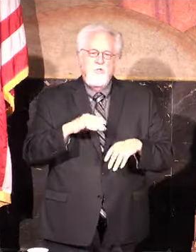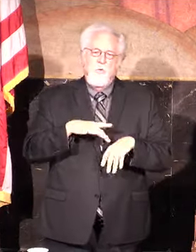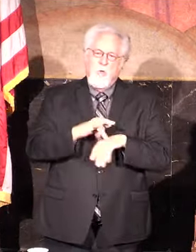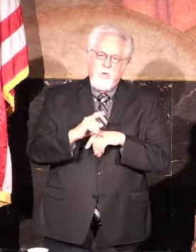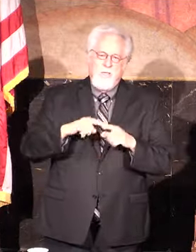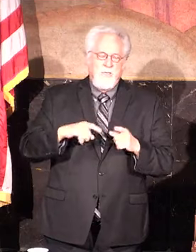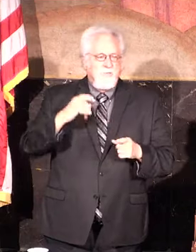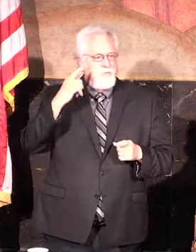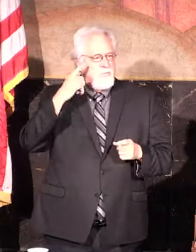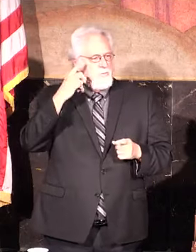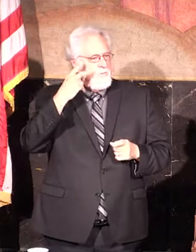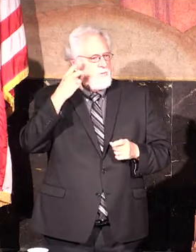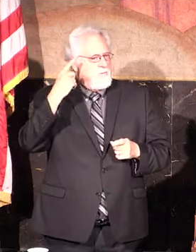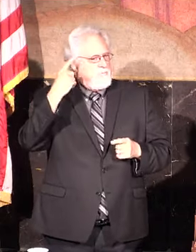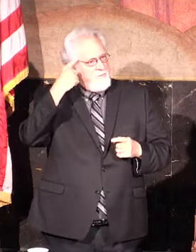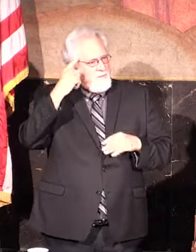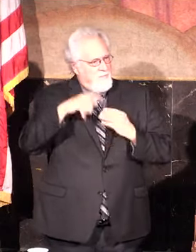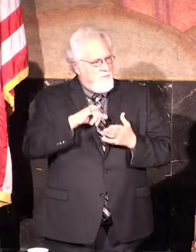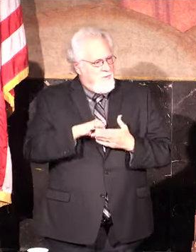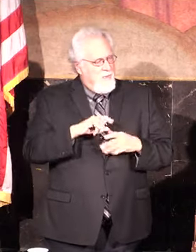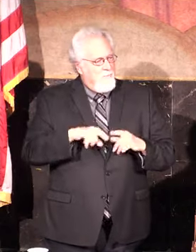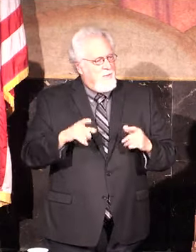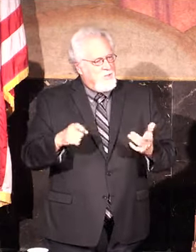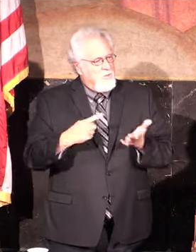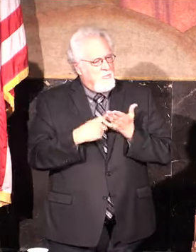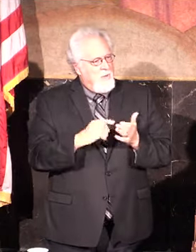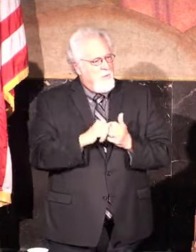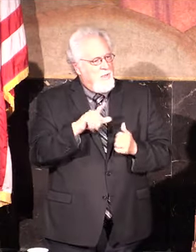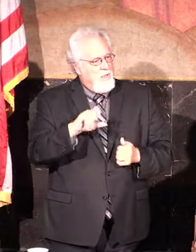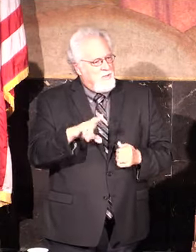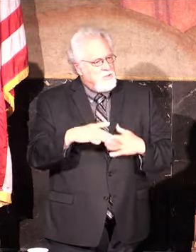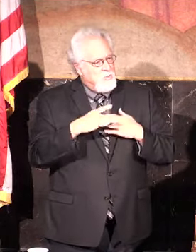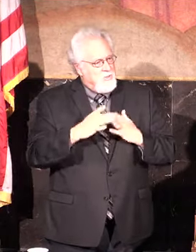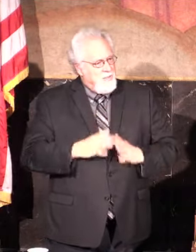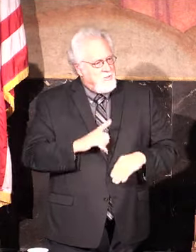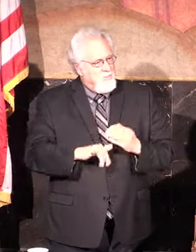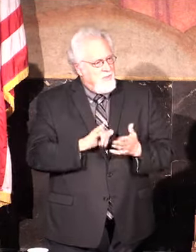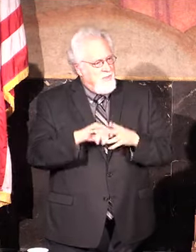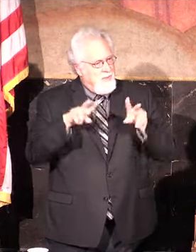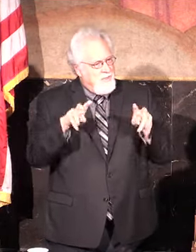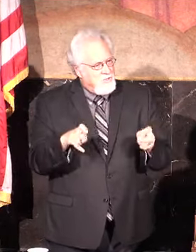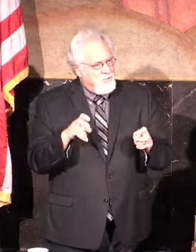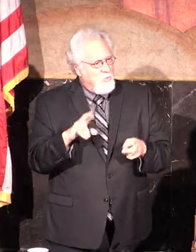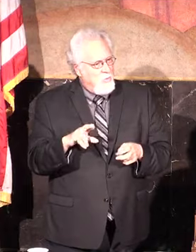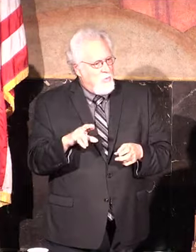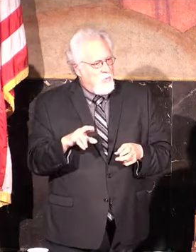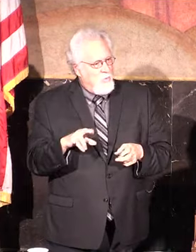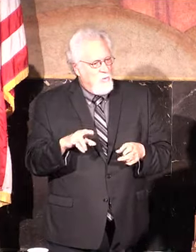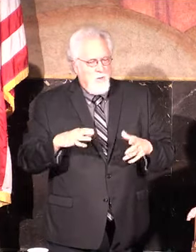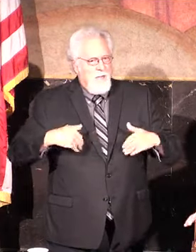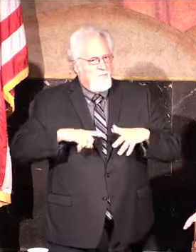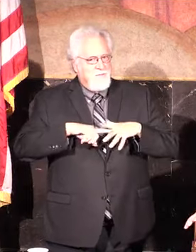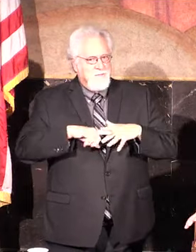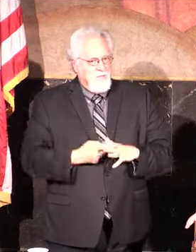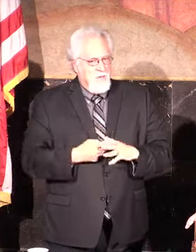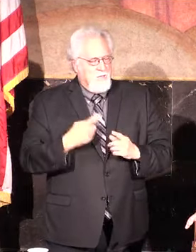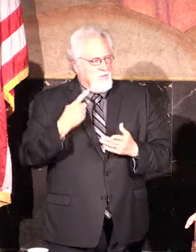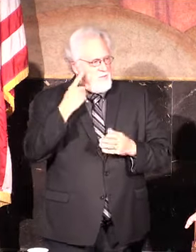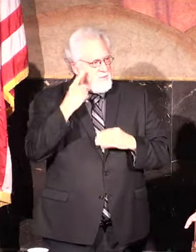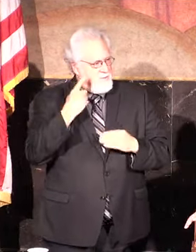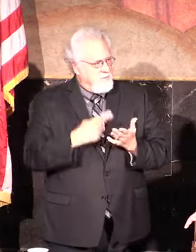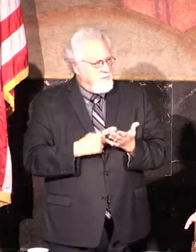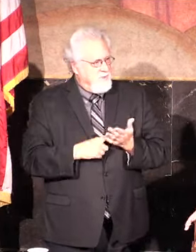sort of thing. I'm just wondering if you've had conversations with LSU leaders about the issue, or if you just haven't even started considering it or discussing